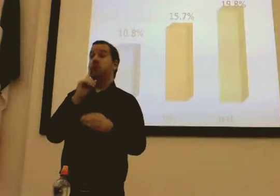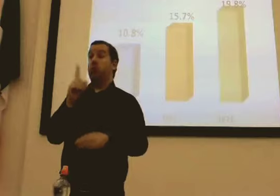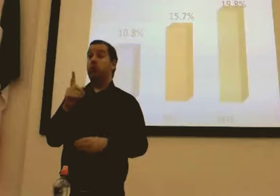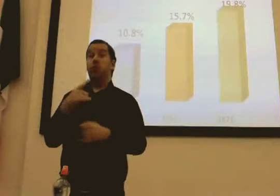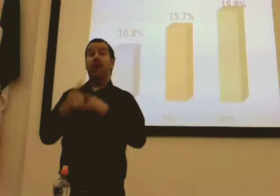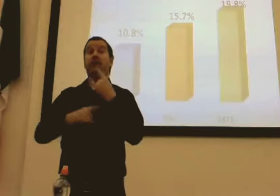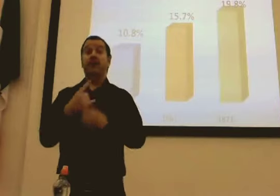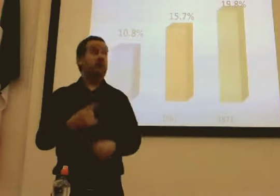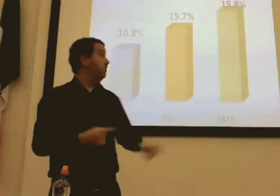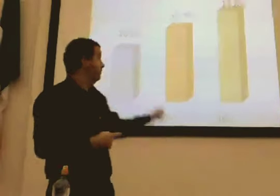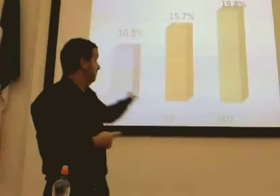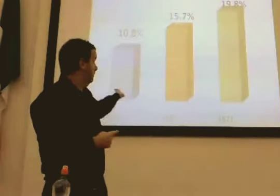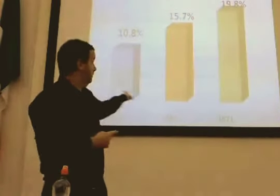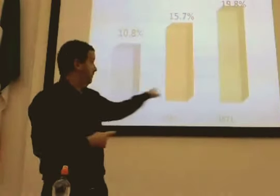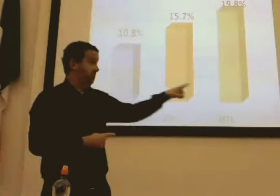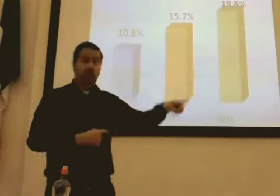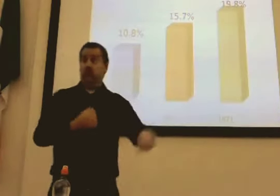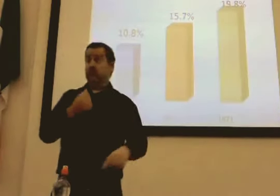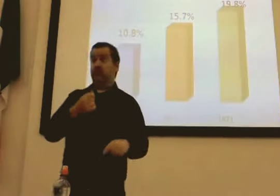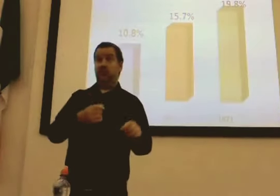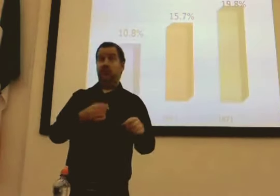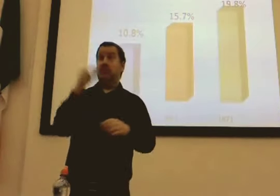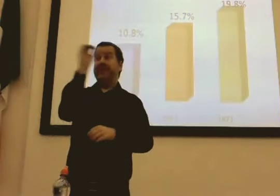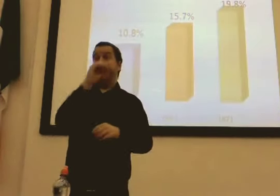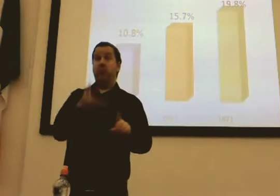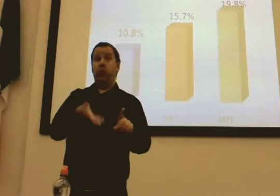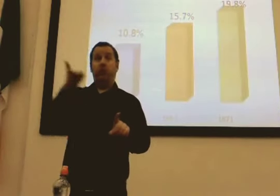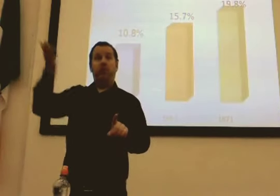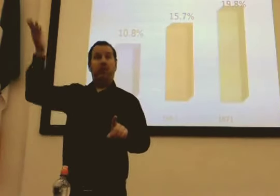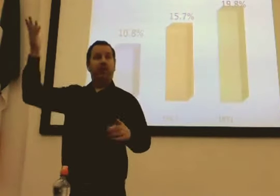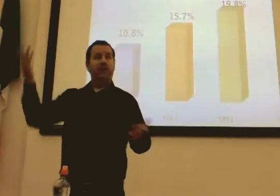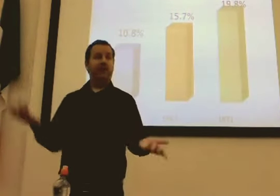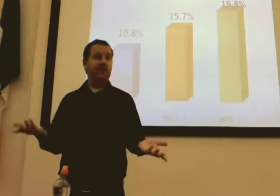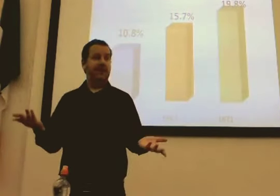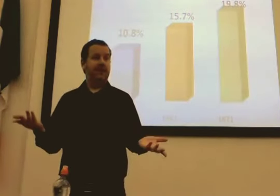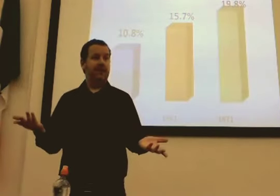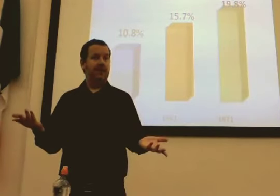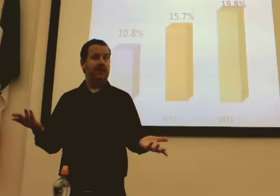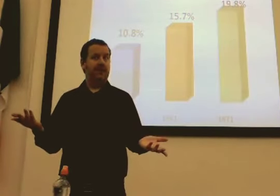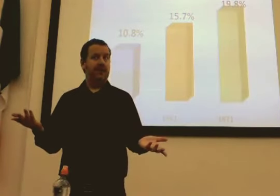workplace. But you can see here what happened. The percentage actually increased.